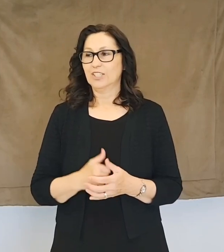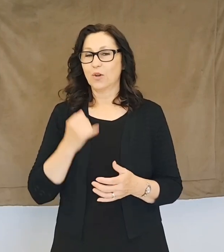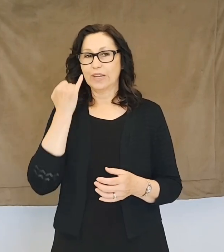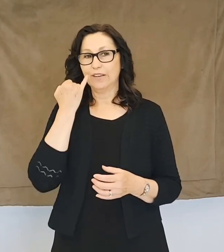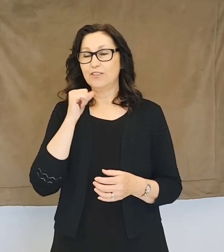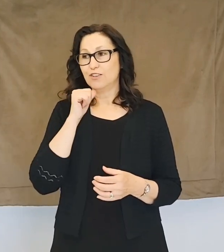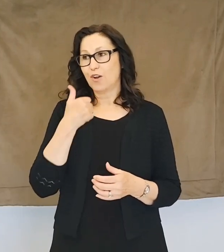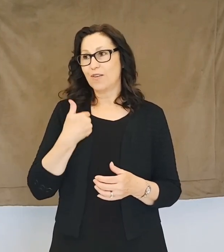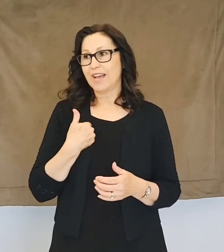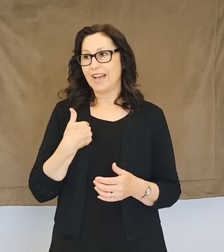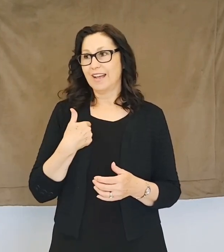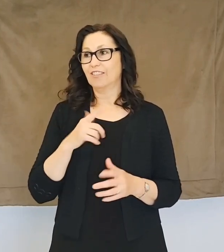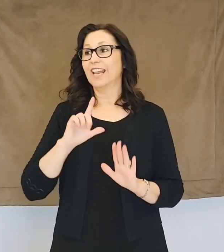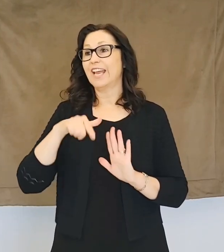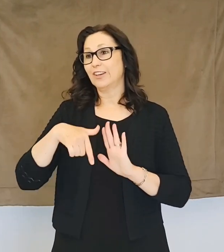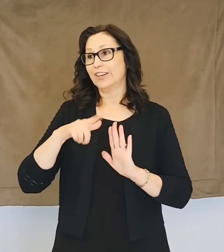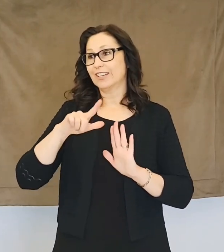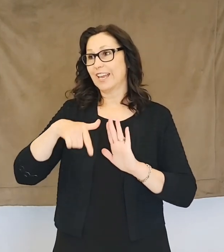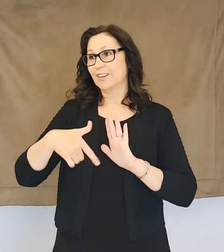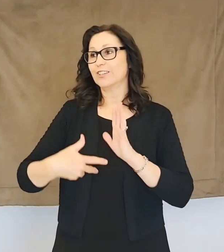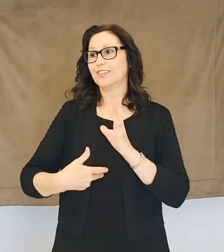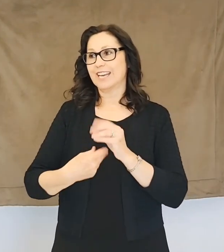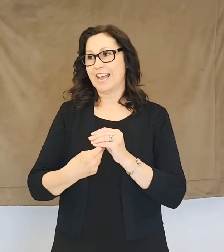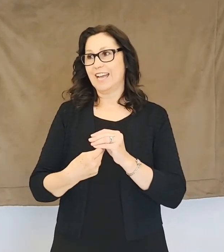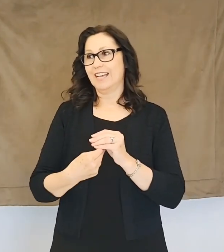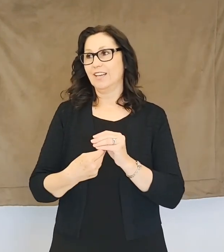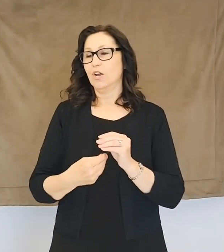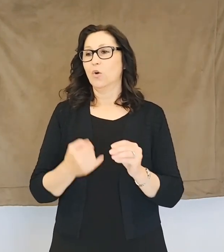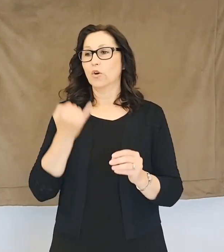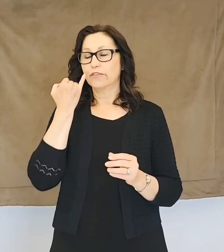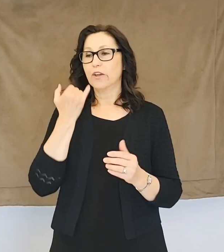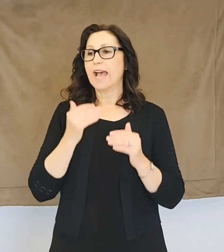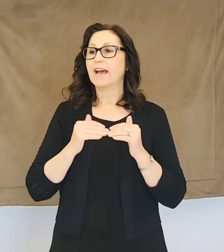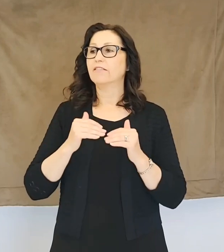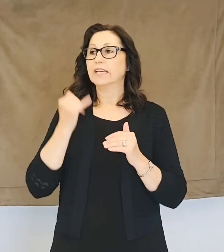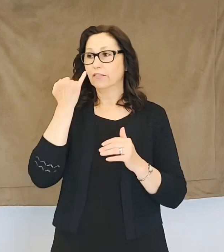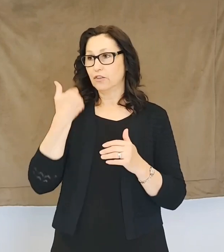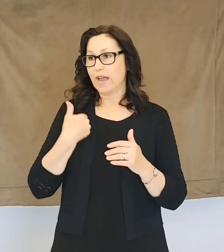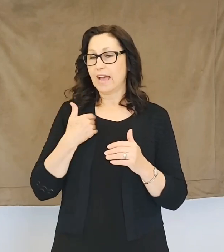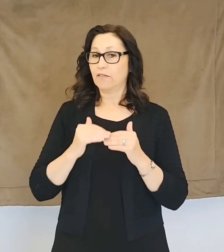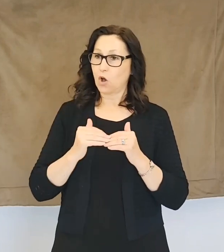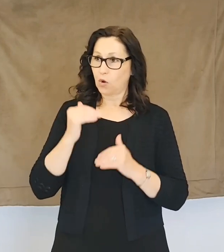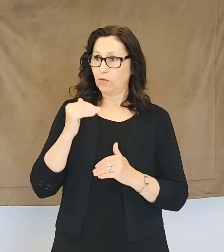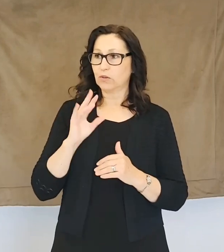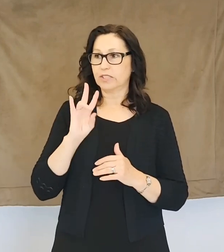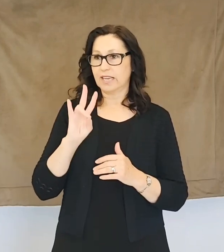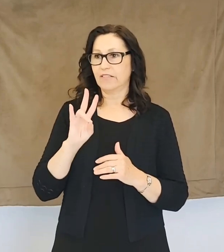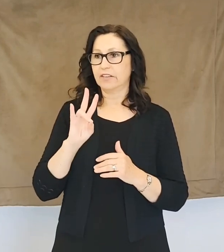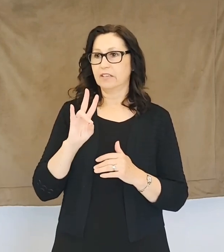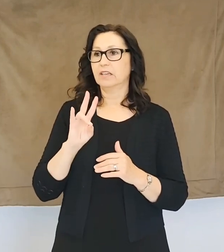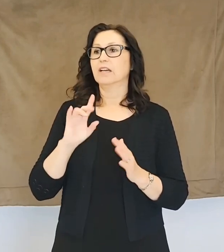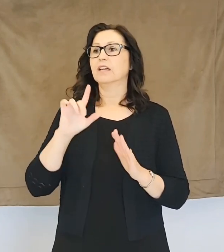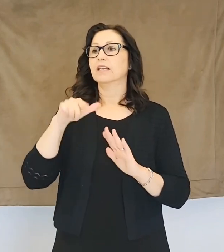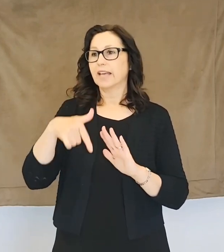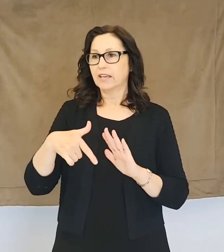So if you don't have, later you can add, or if you have over 7,